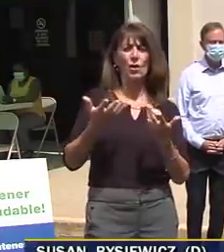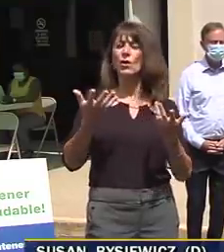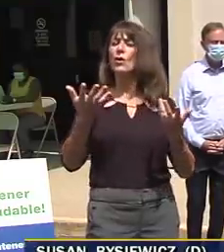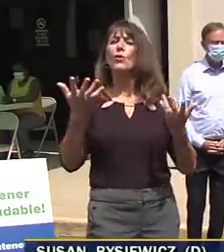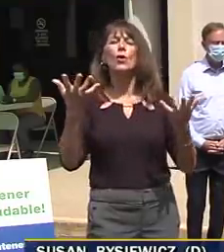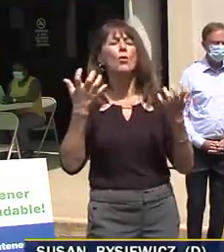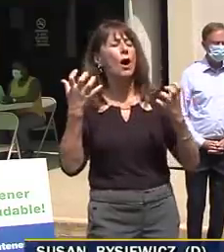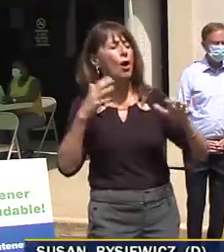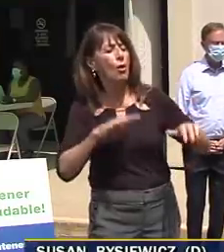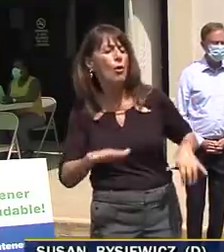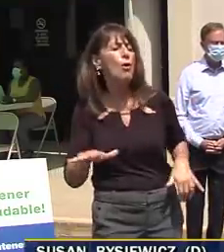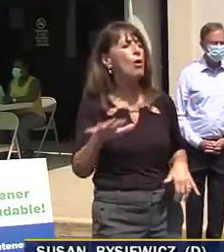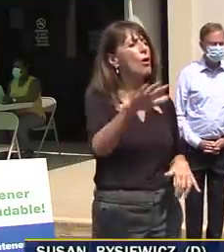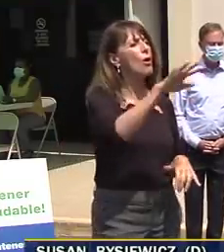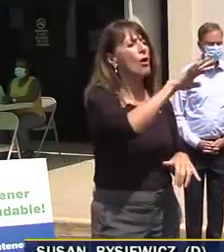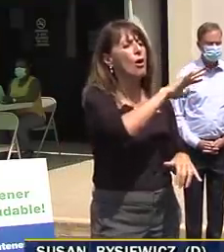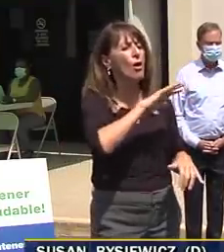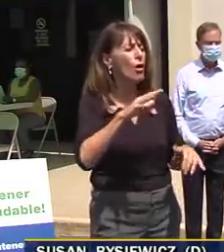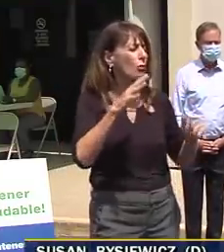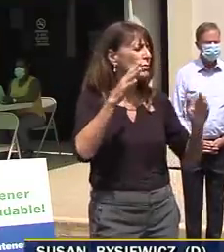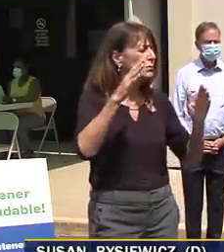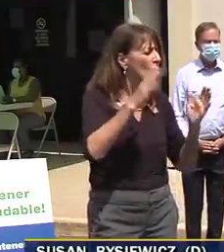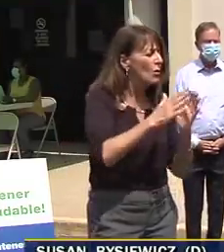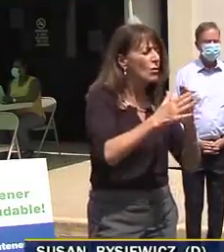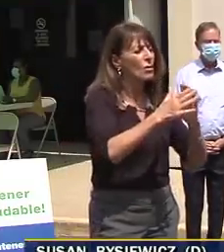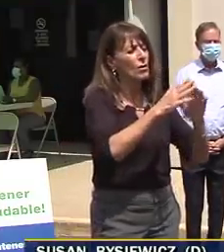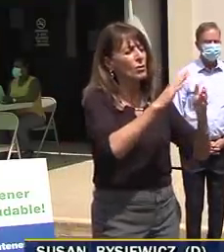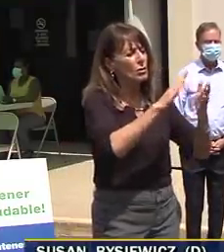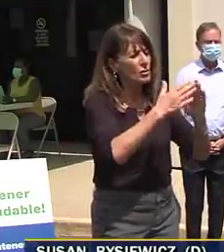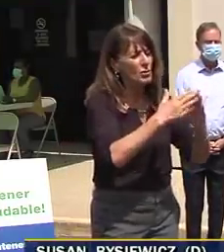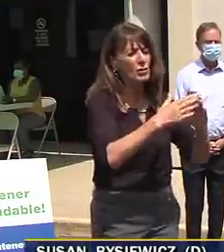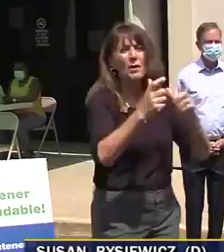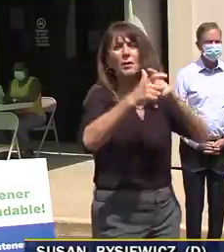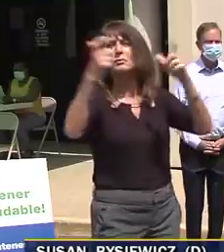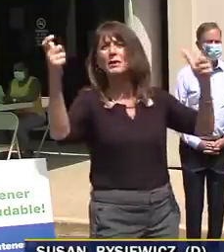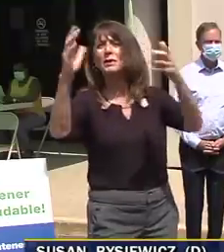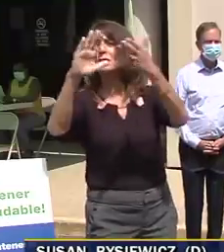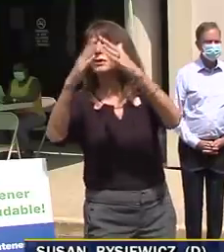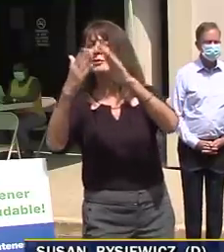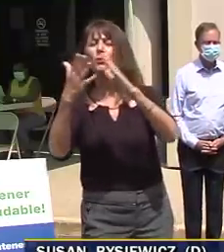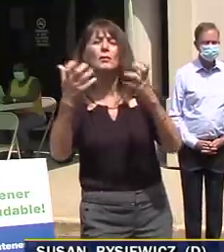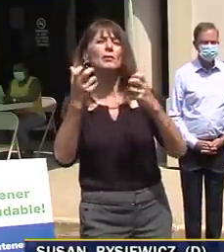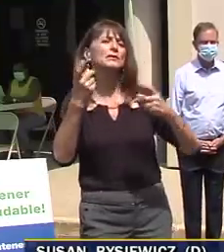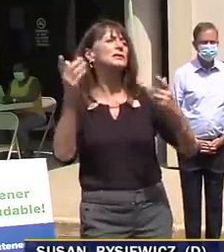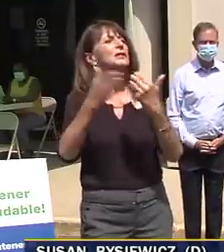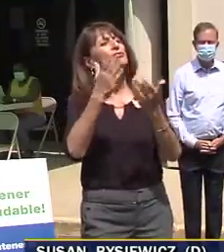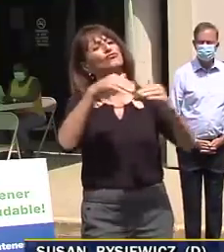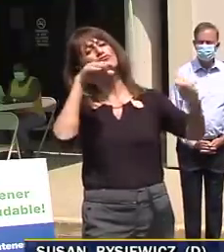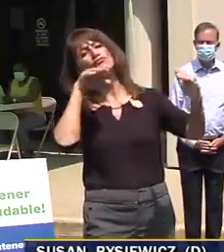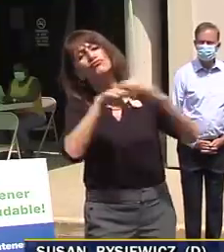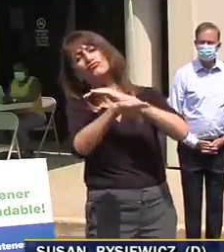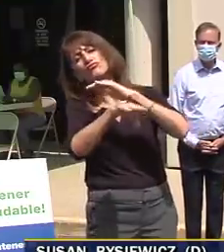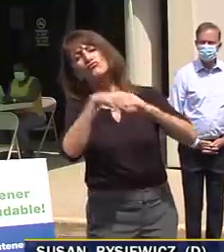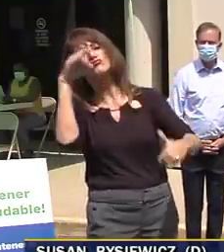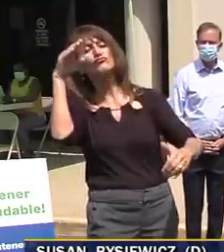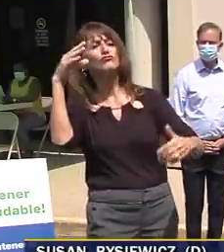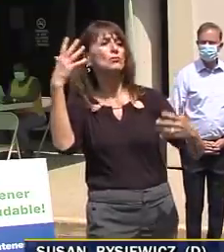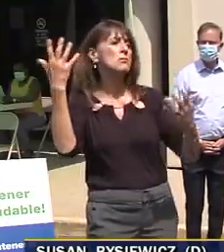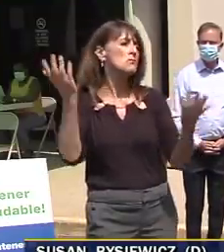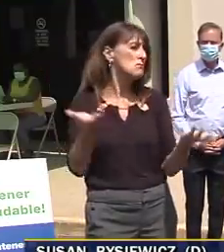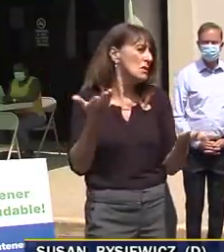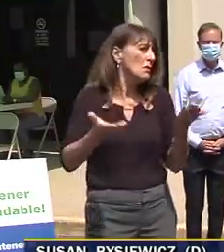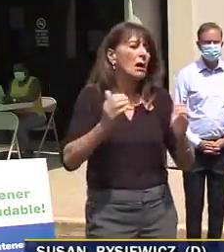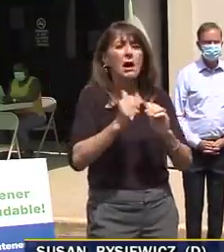vulnerable communities of our state to have easy access to testing, whether it's by